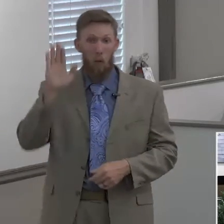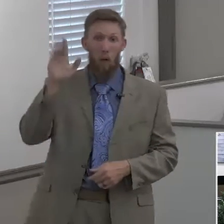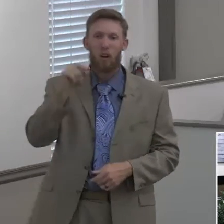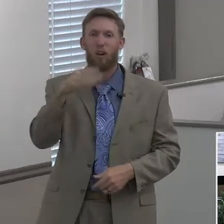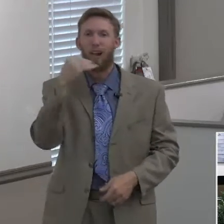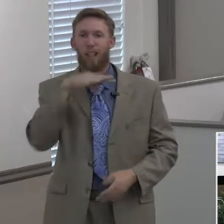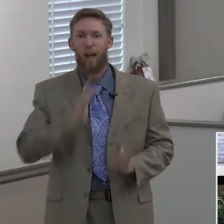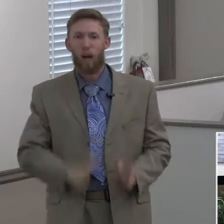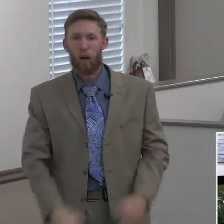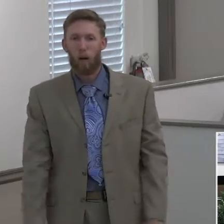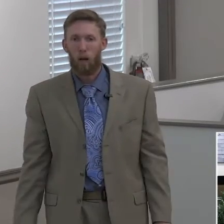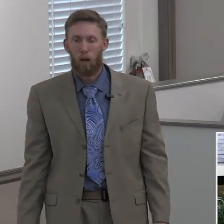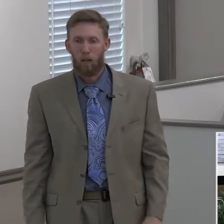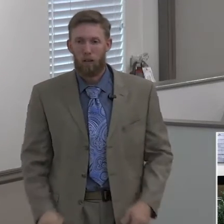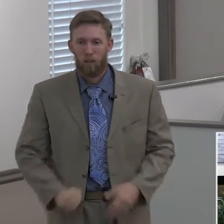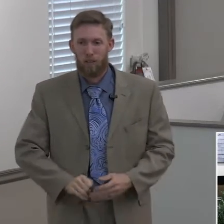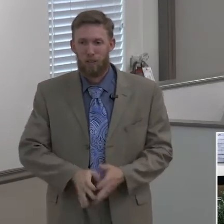lying.